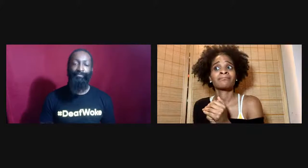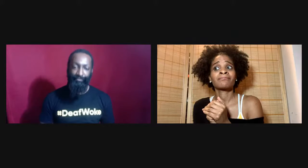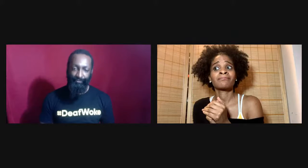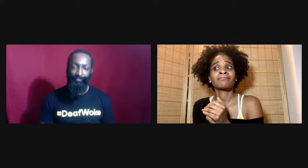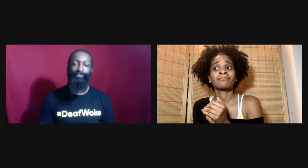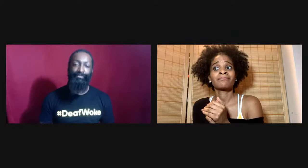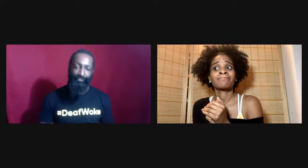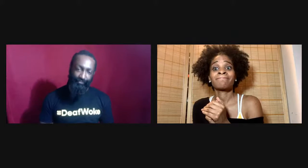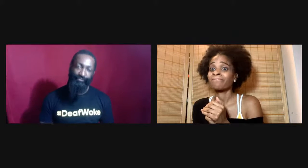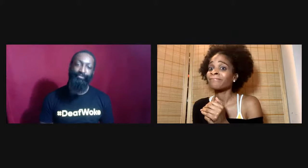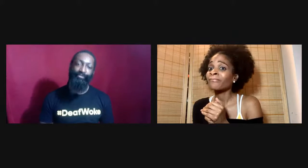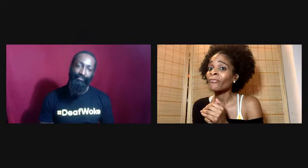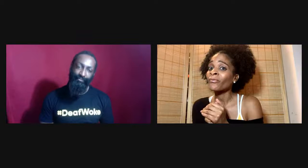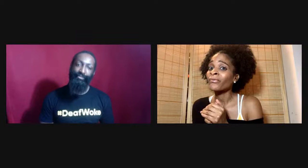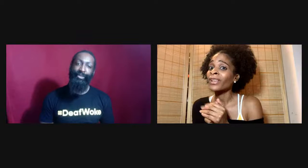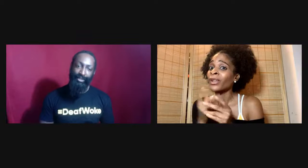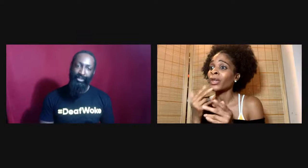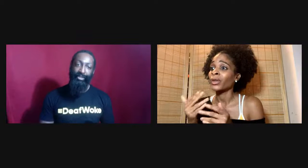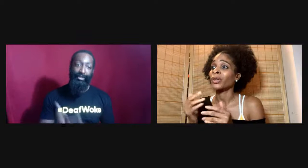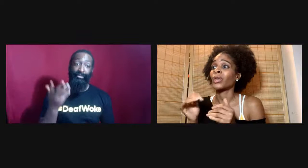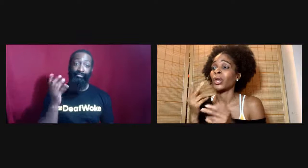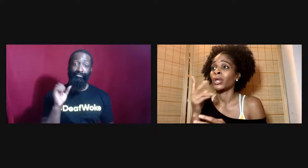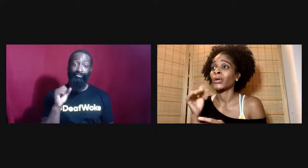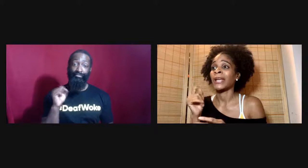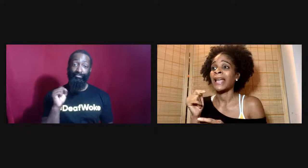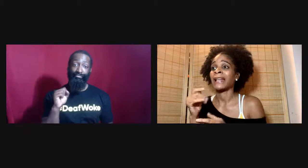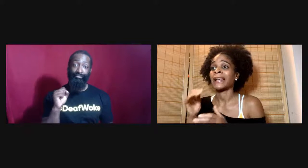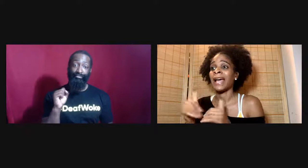You know, unforeseen things happen.